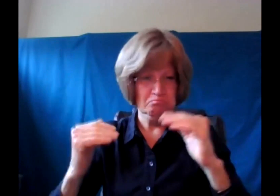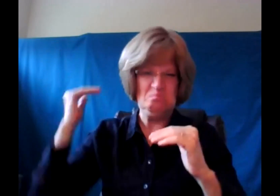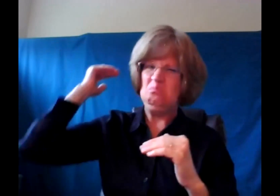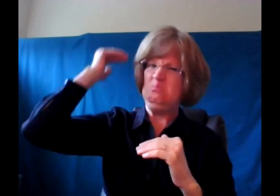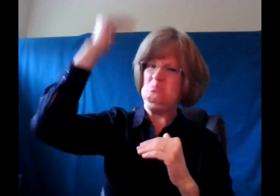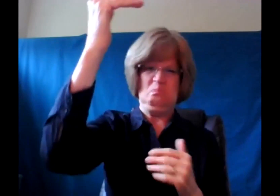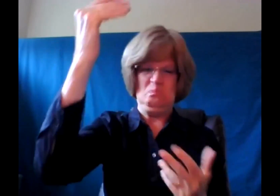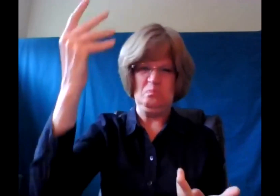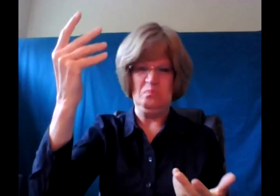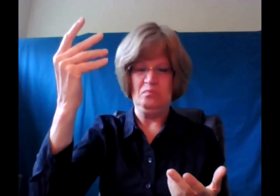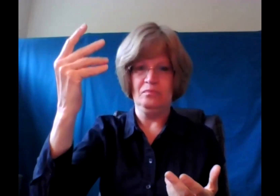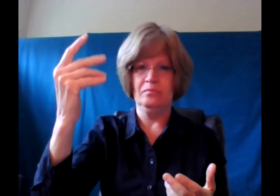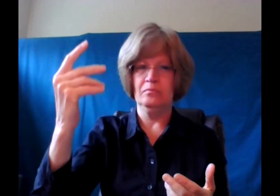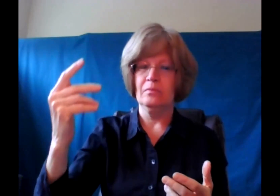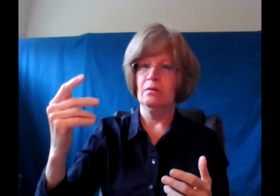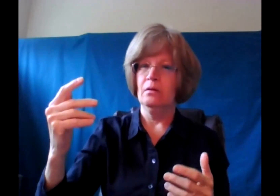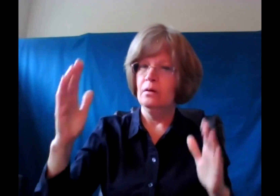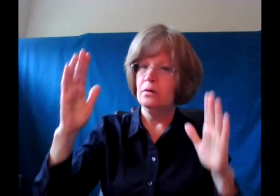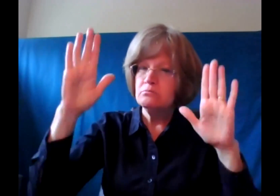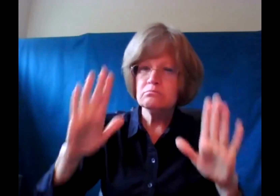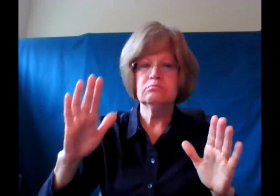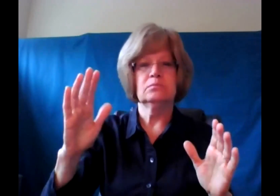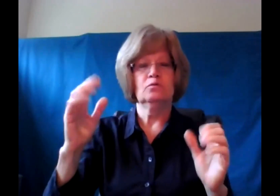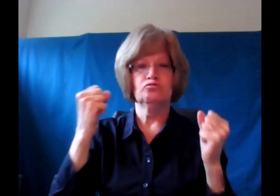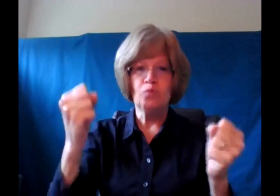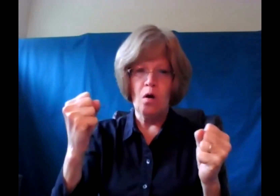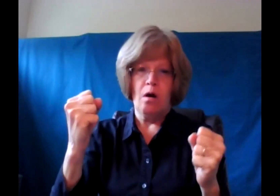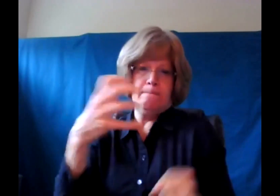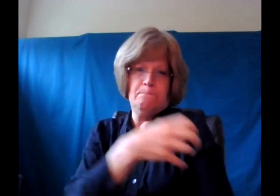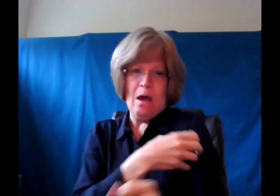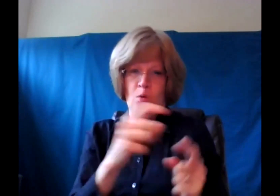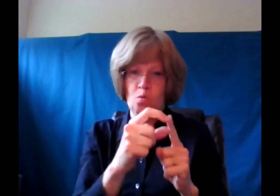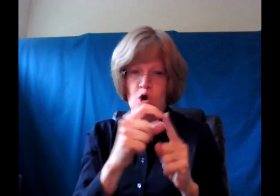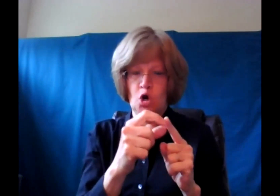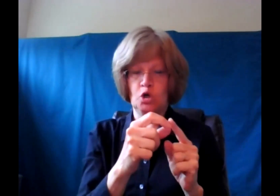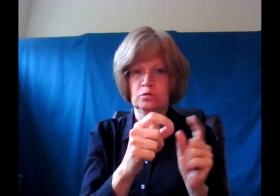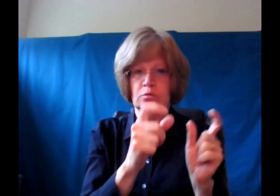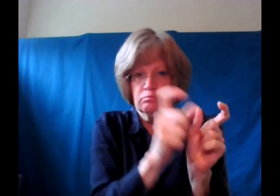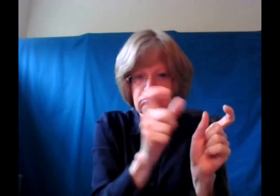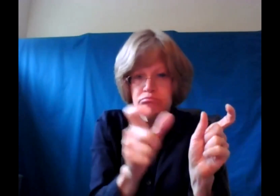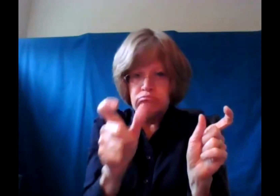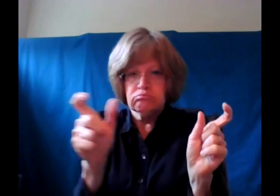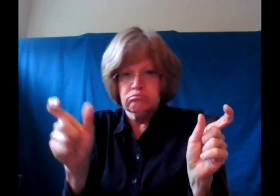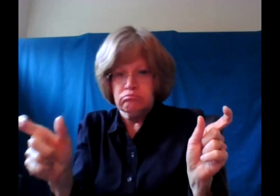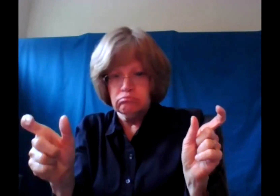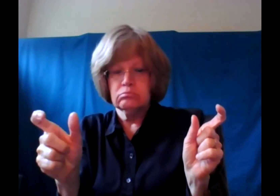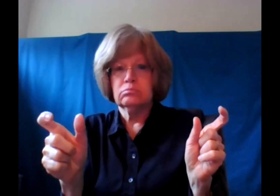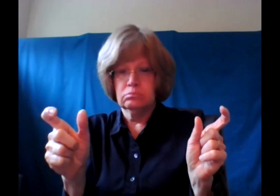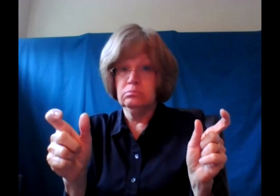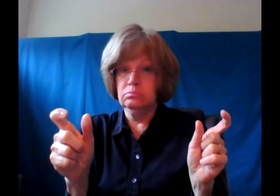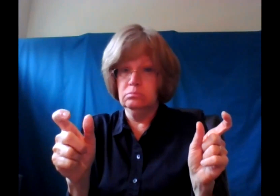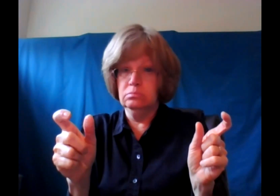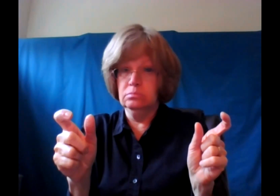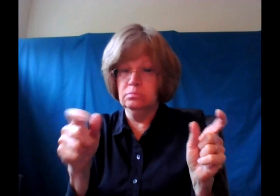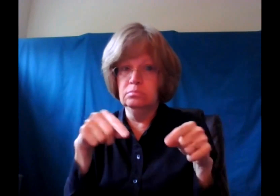these exceptional, strong, power words are grouped together in this one